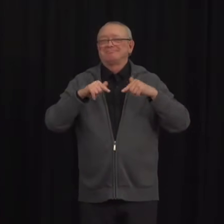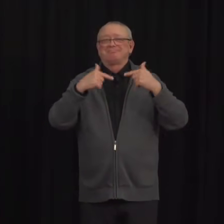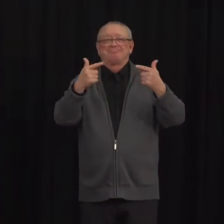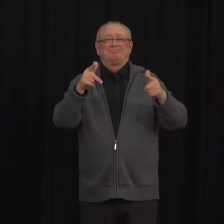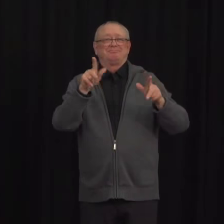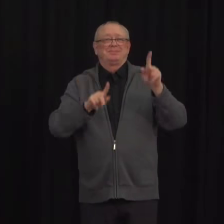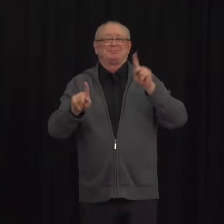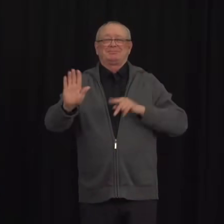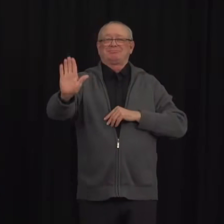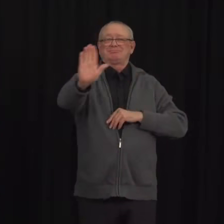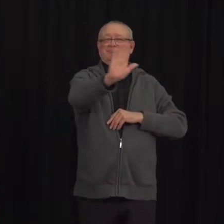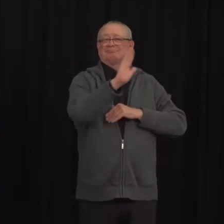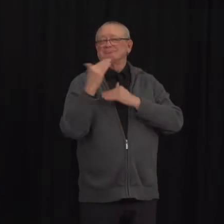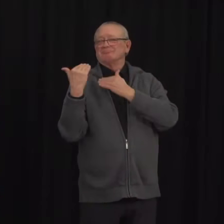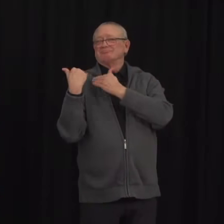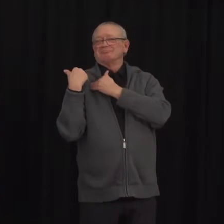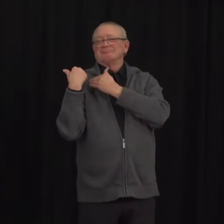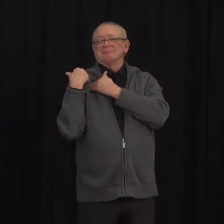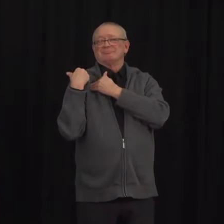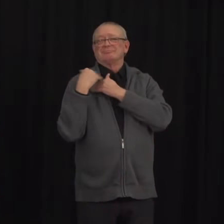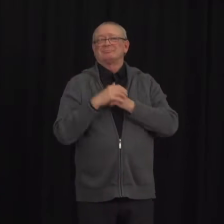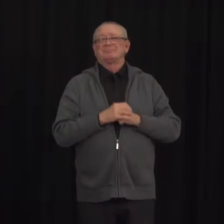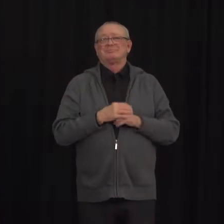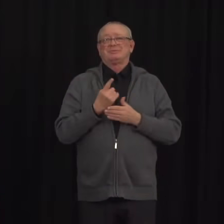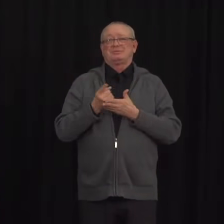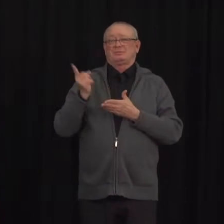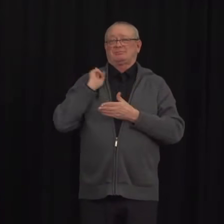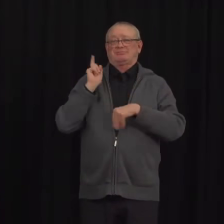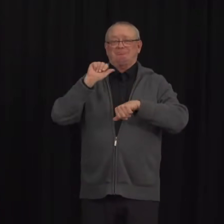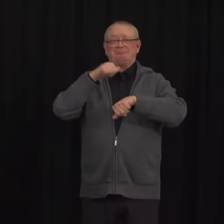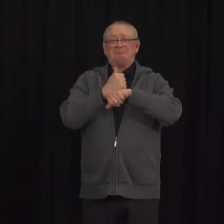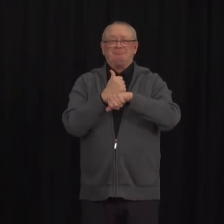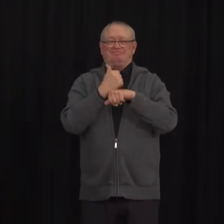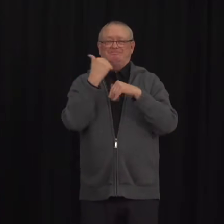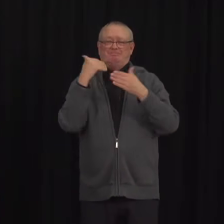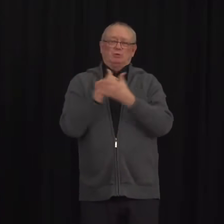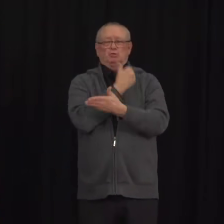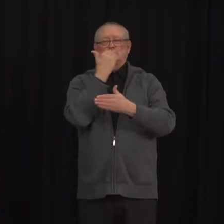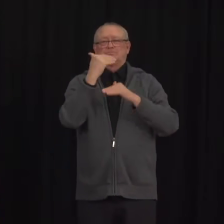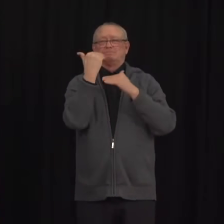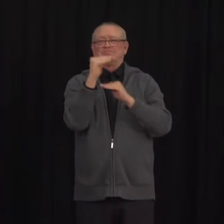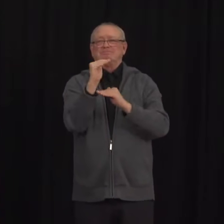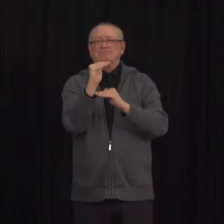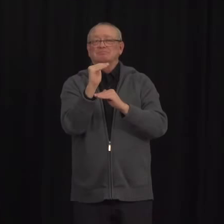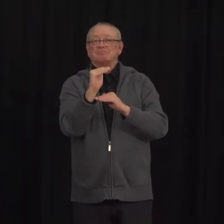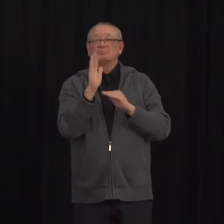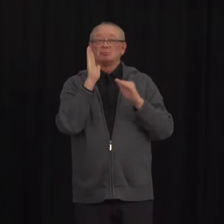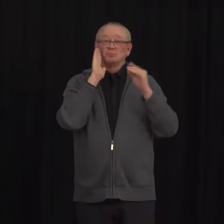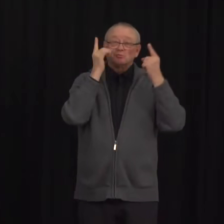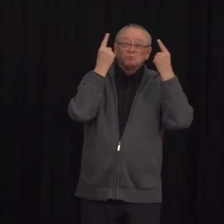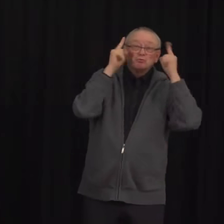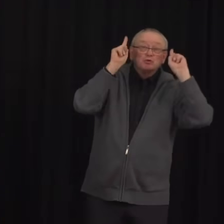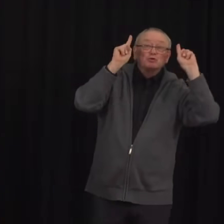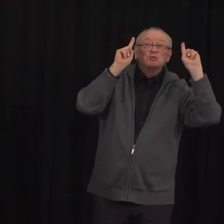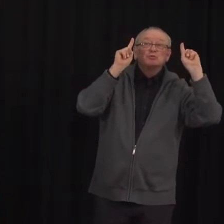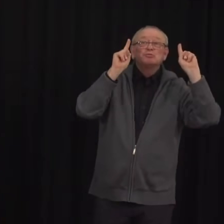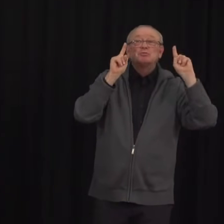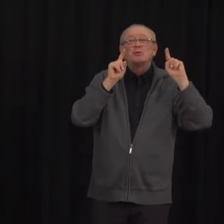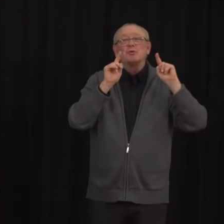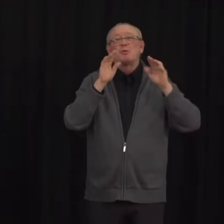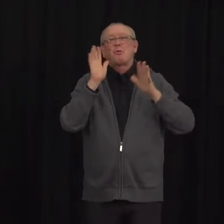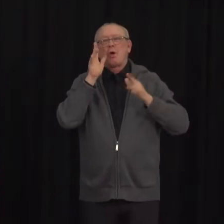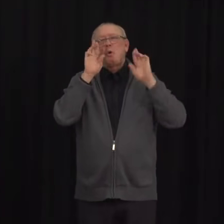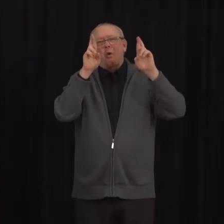we did put in additional measures last week. And the question of whether or not those measures will be sufficient to bend that curve down so that we